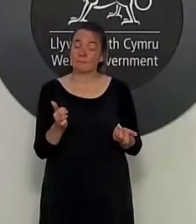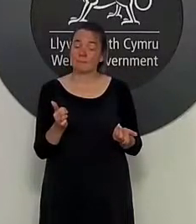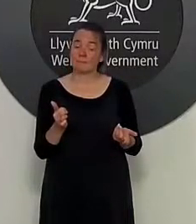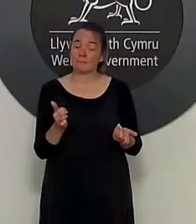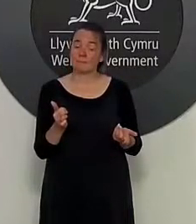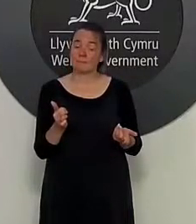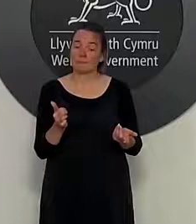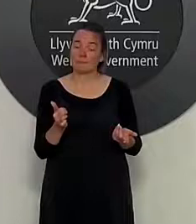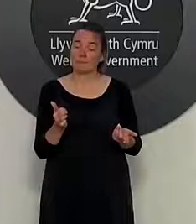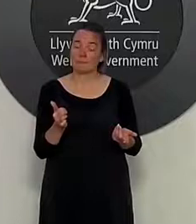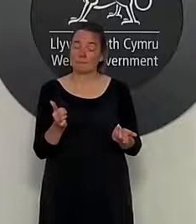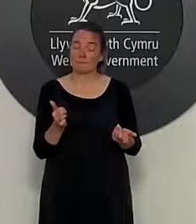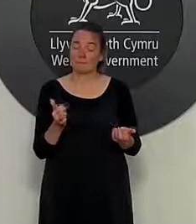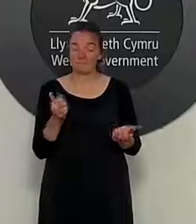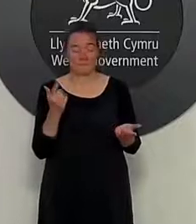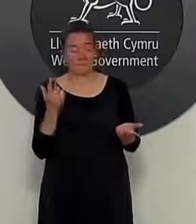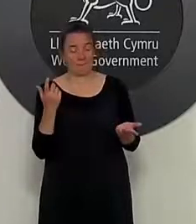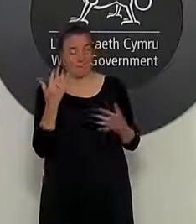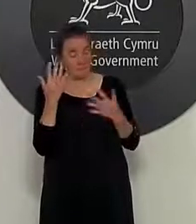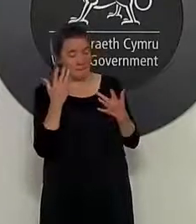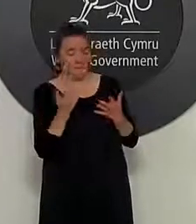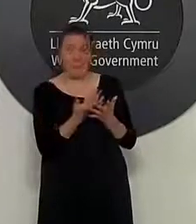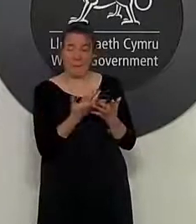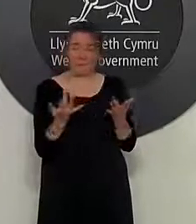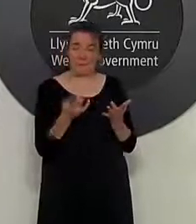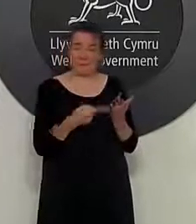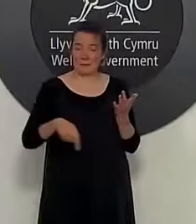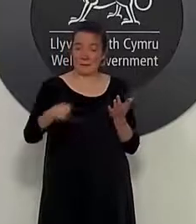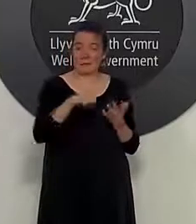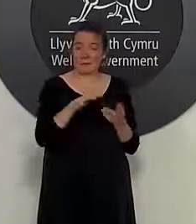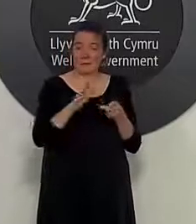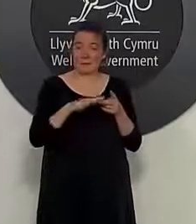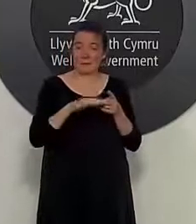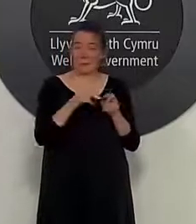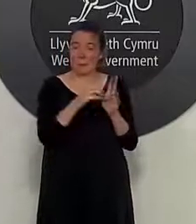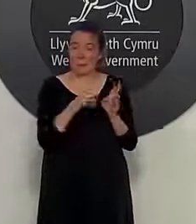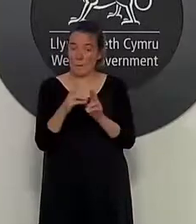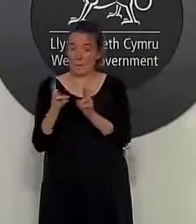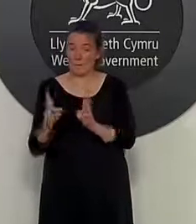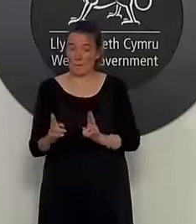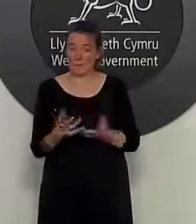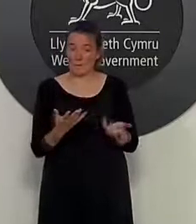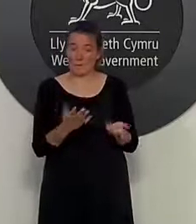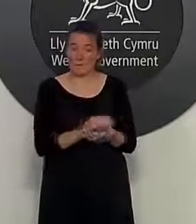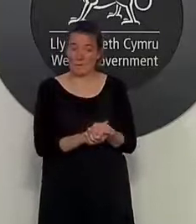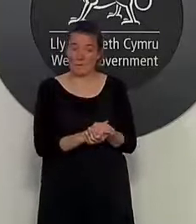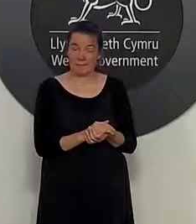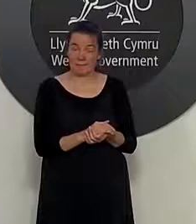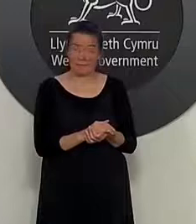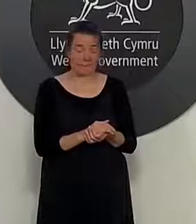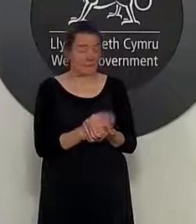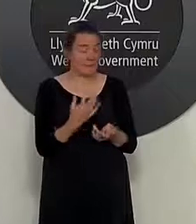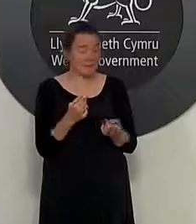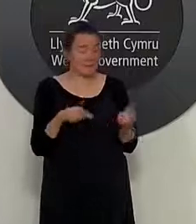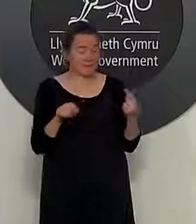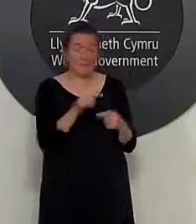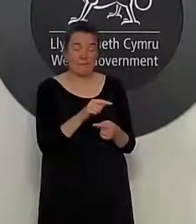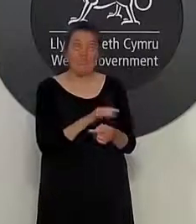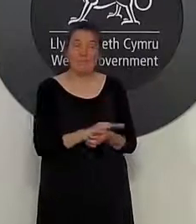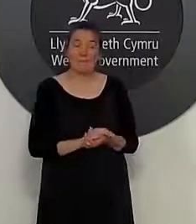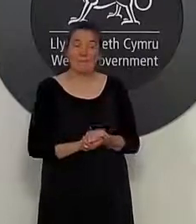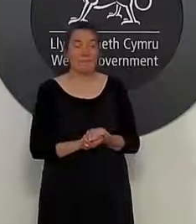of second homes that I've referred to, which, you know, are now happening in many, many parts of the communities in